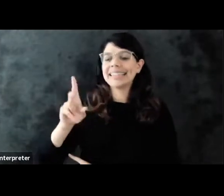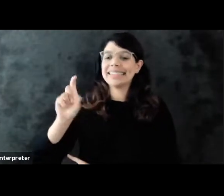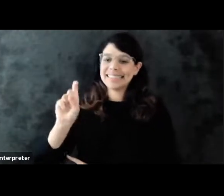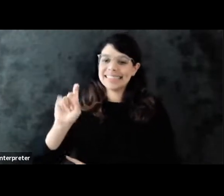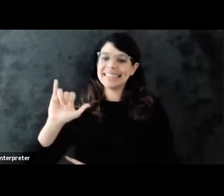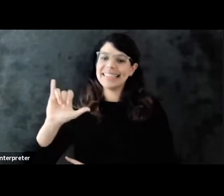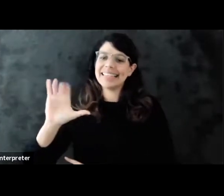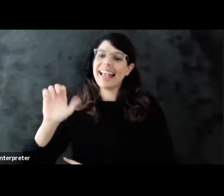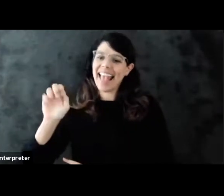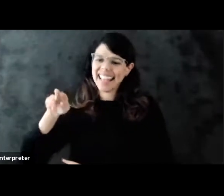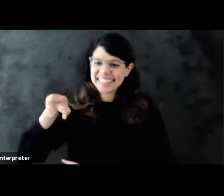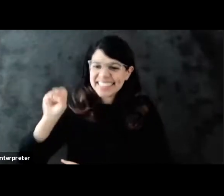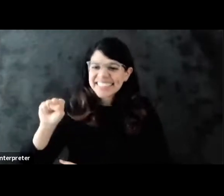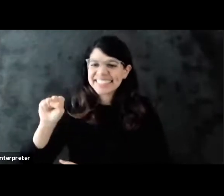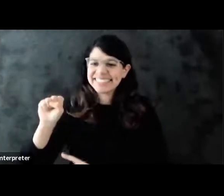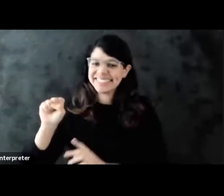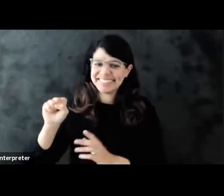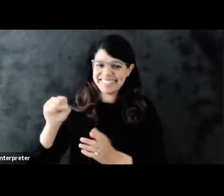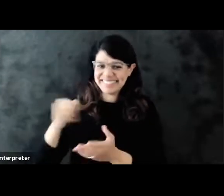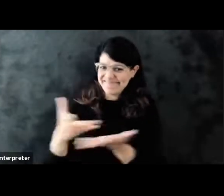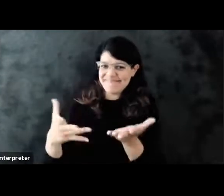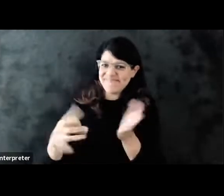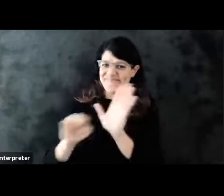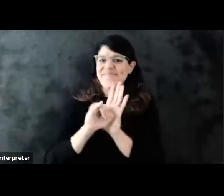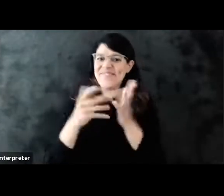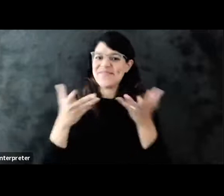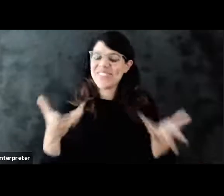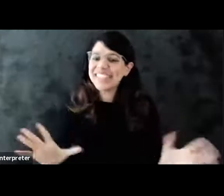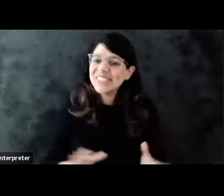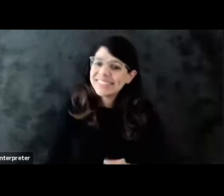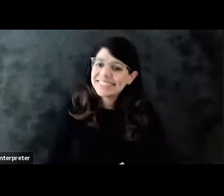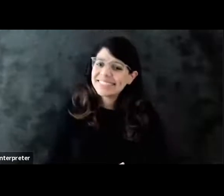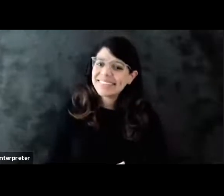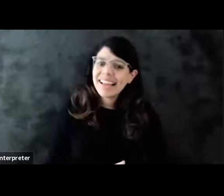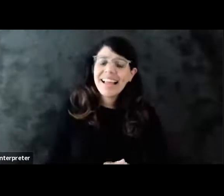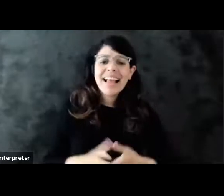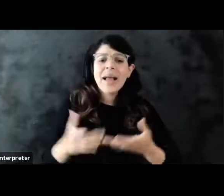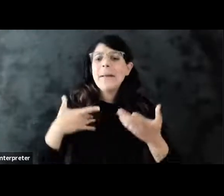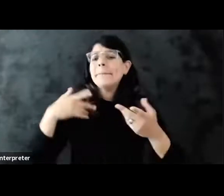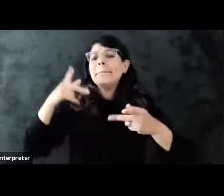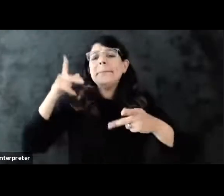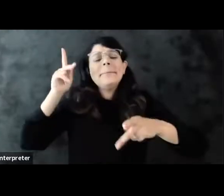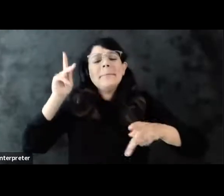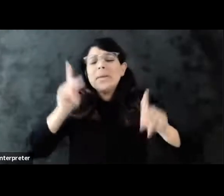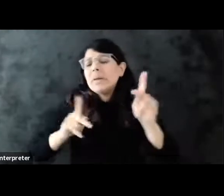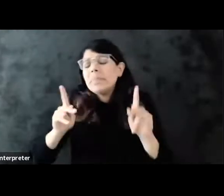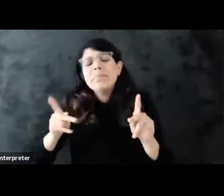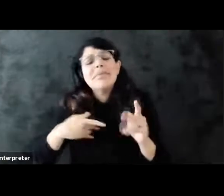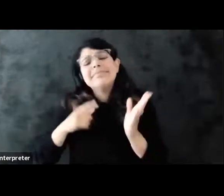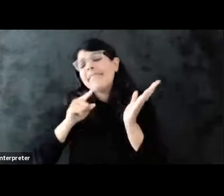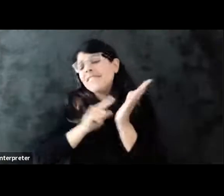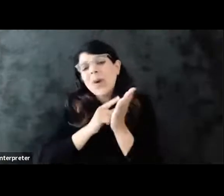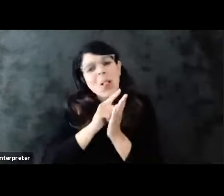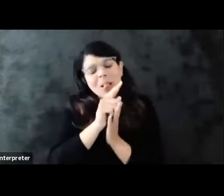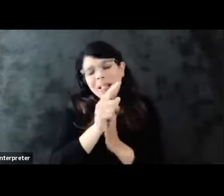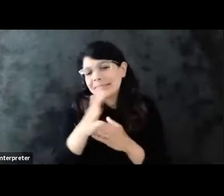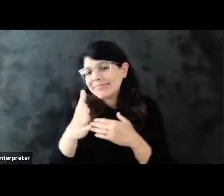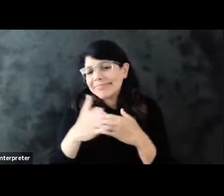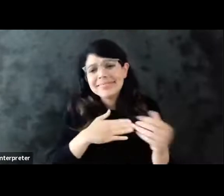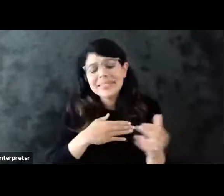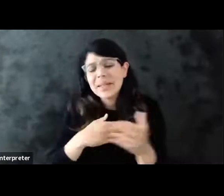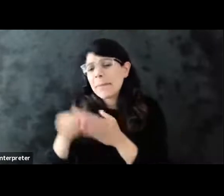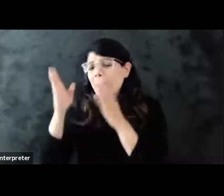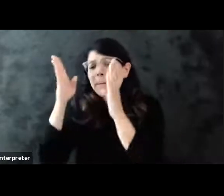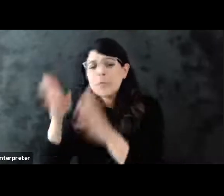saying? And people fall in love, they could be pink polka dot and the other person could be otherwise, still fall in love and get married, you